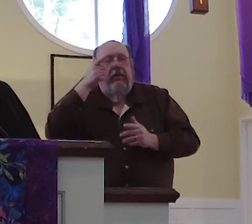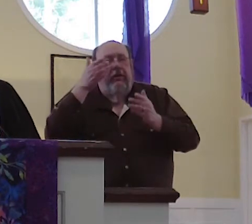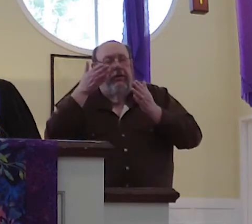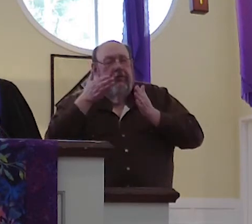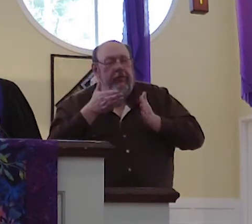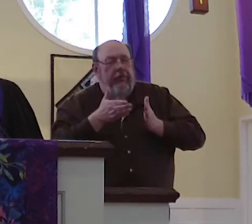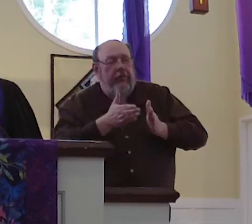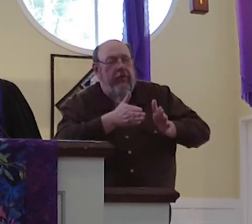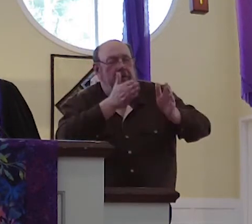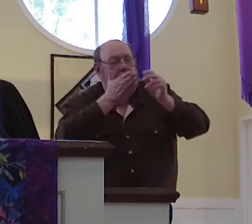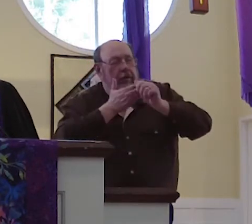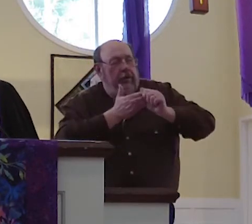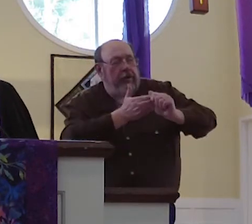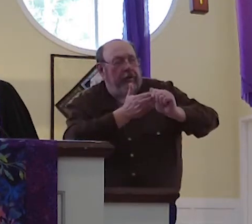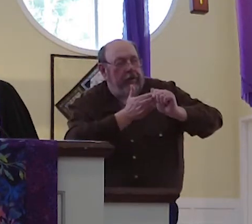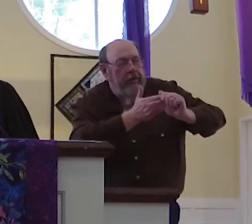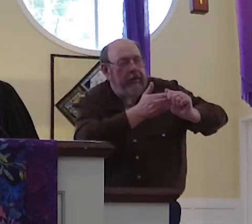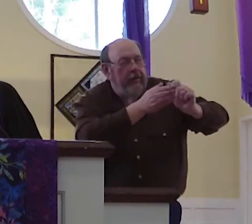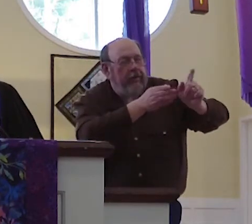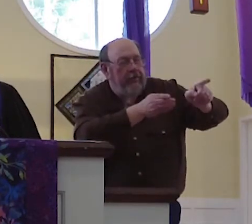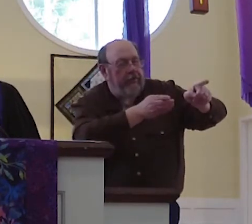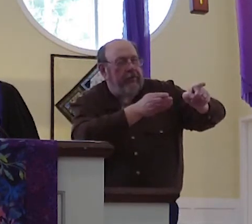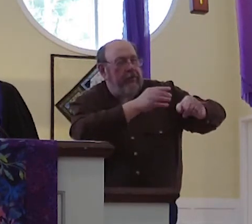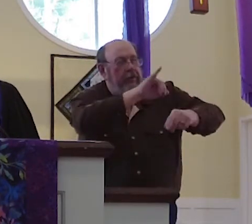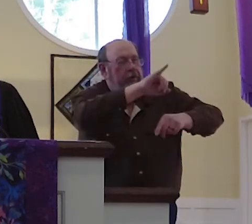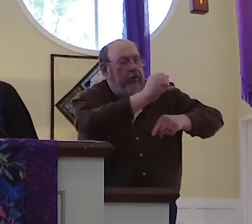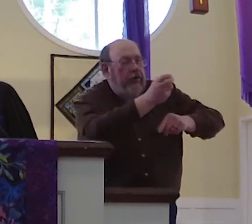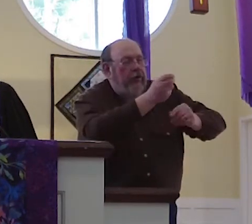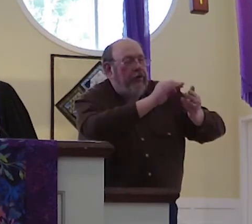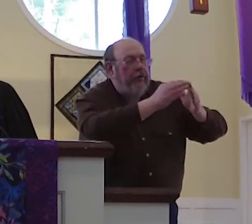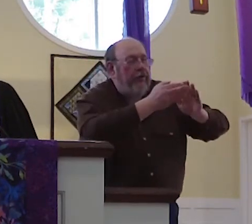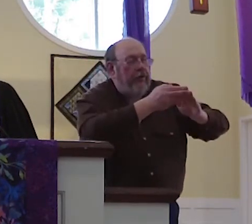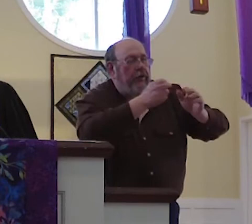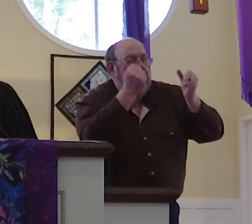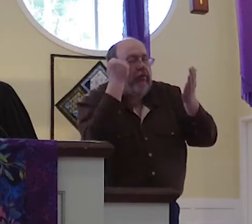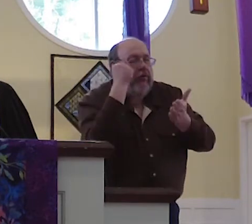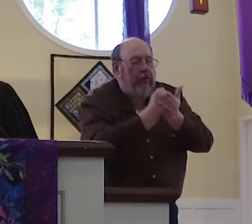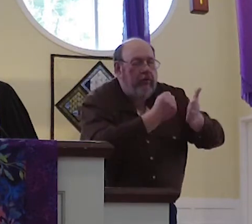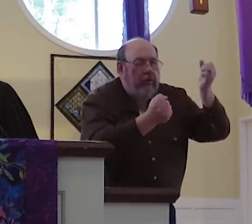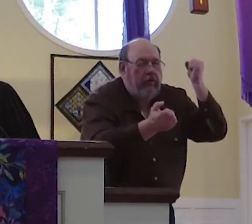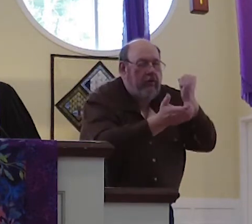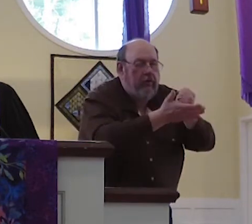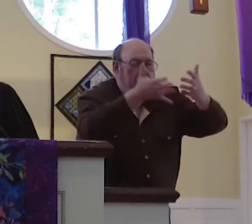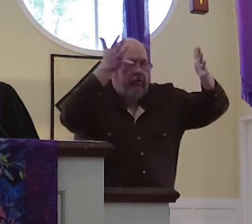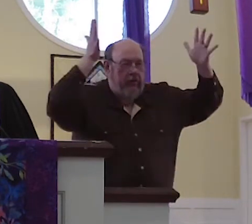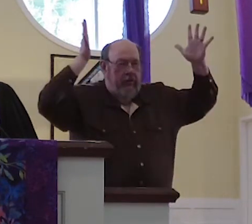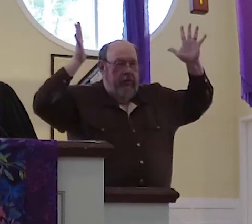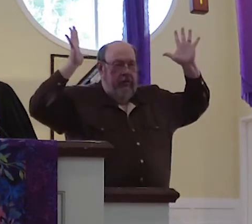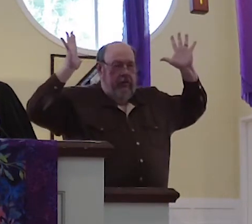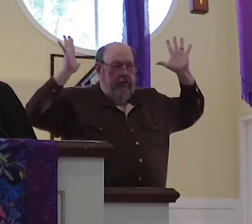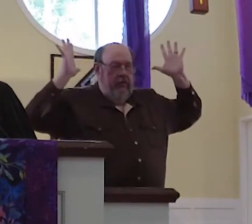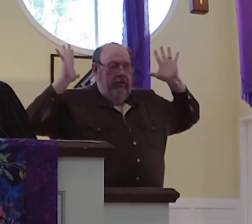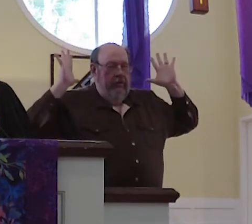The Lenten road leads to Jerusalem, through crucifixion, and on to